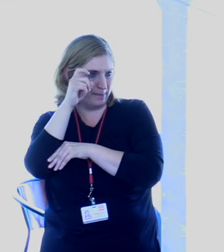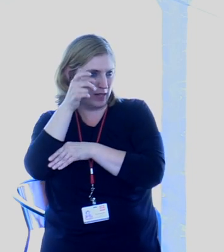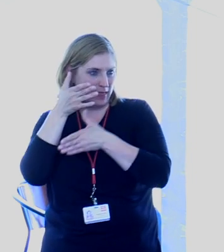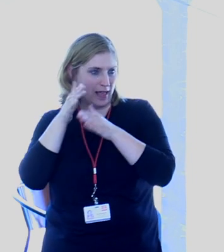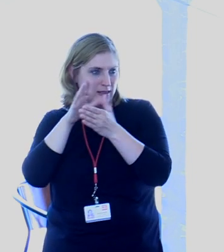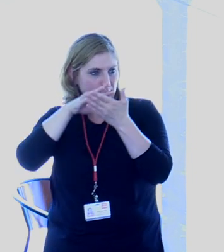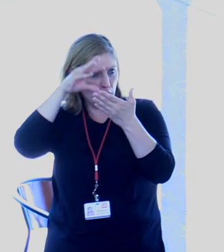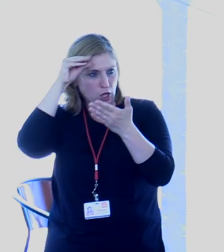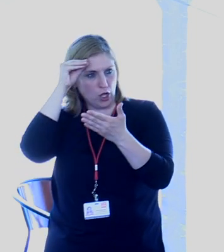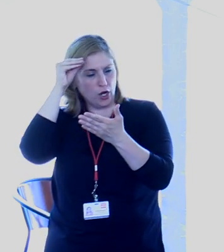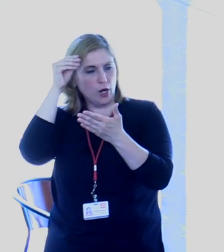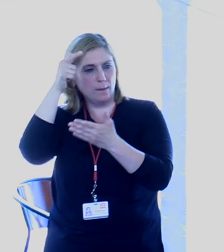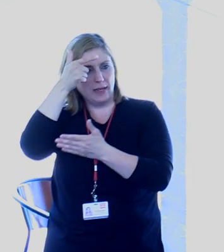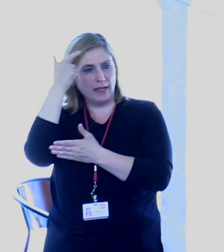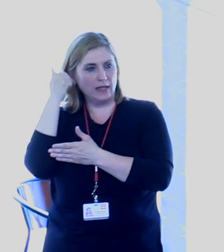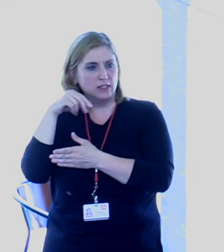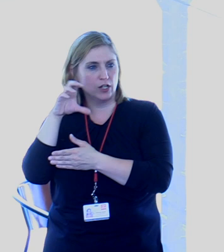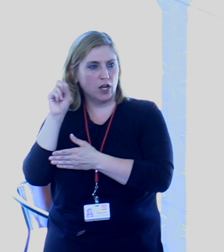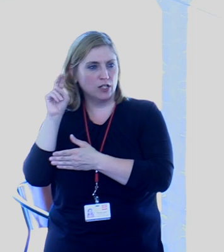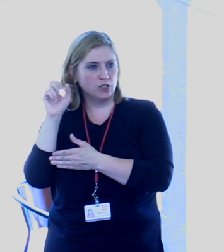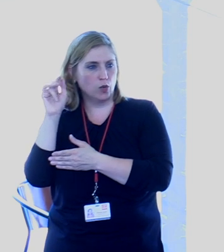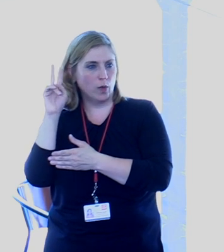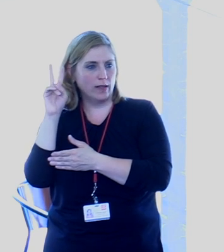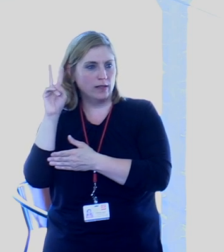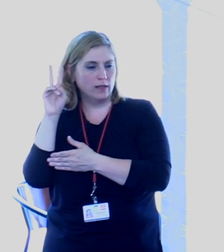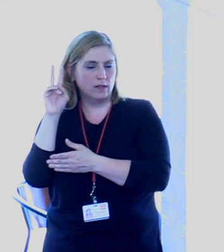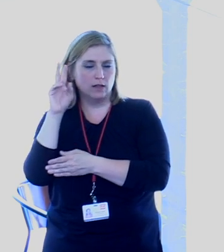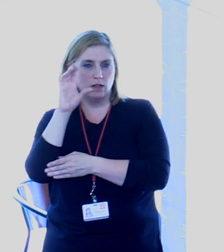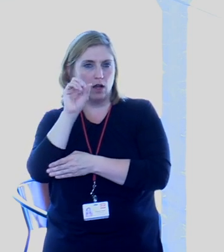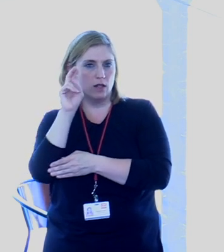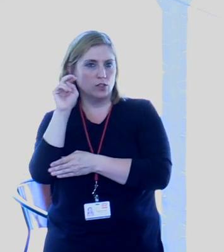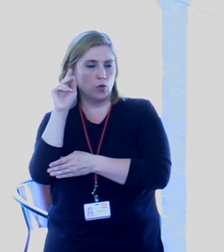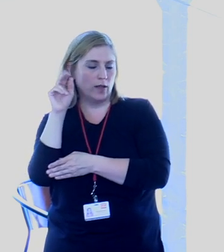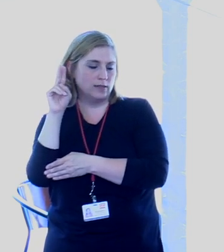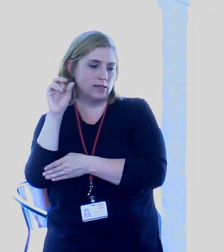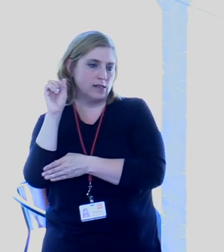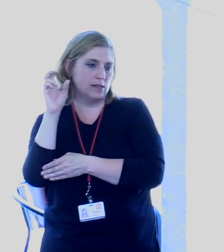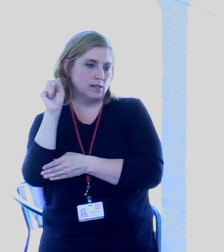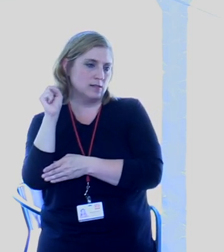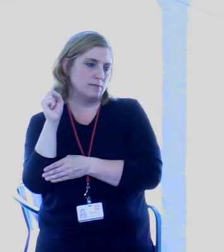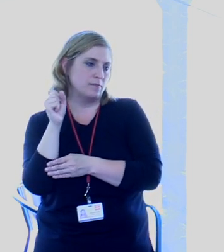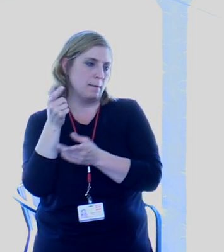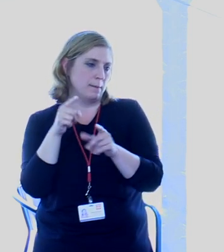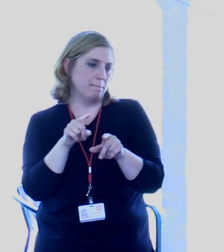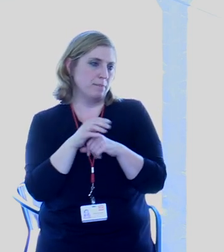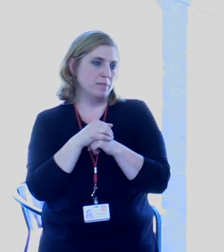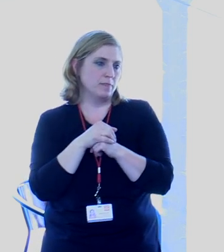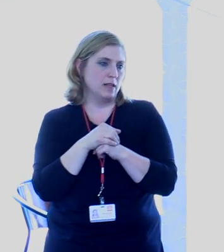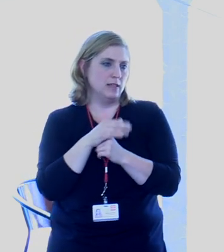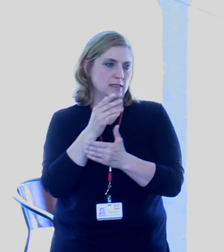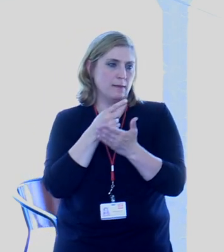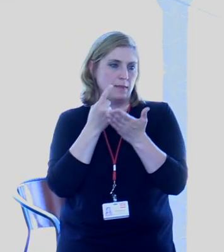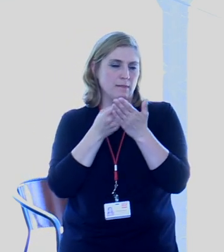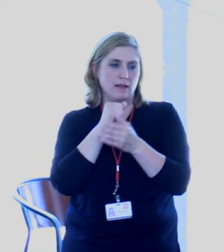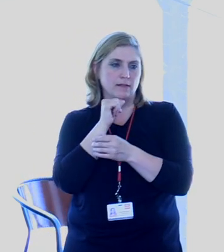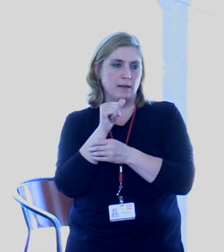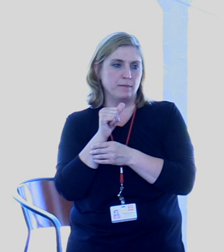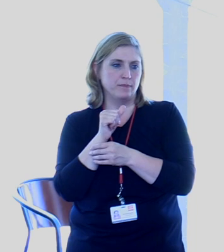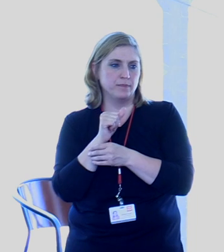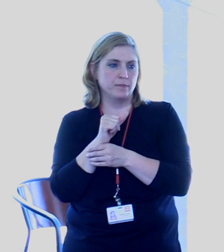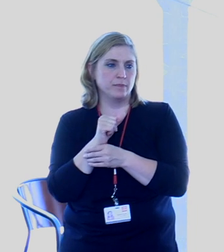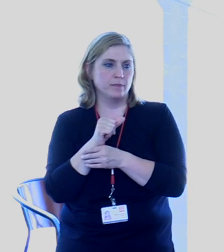You let them learn a lesson because there are consequences, okay? There are often consequences, but sometimes there aren't.